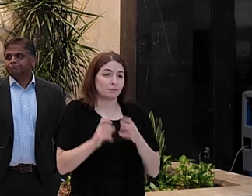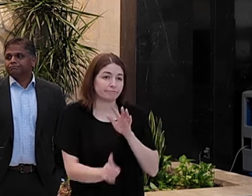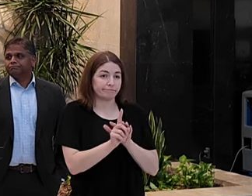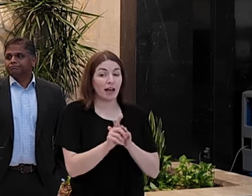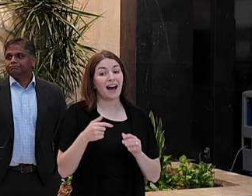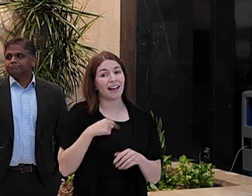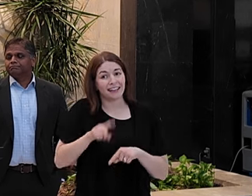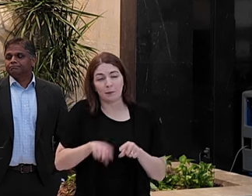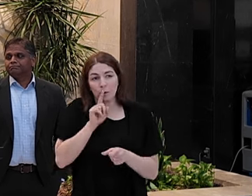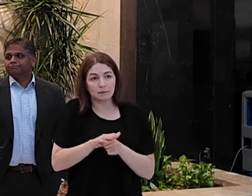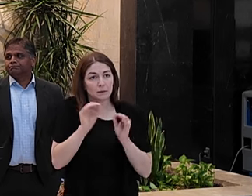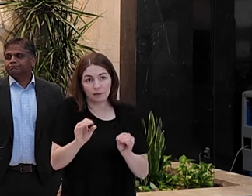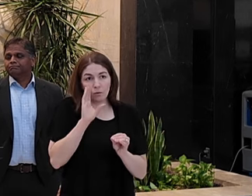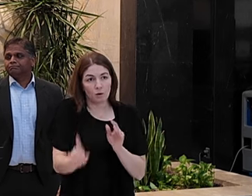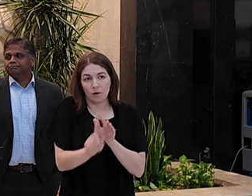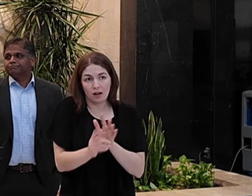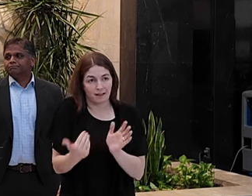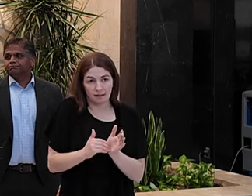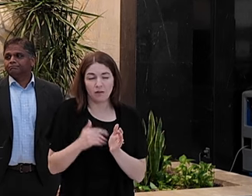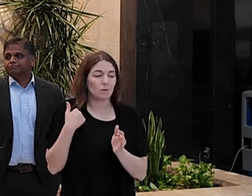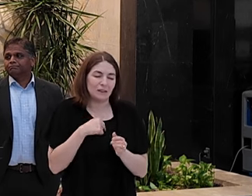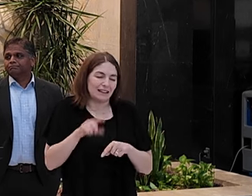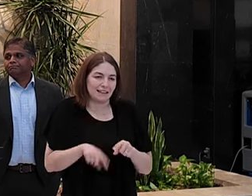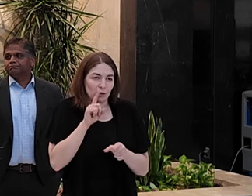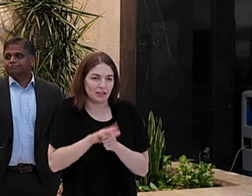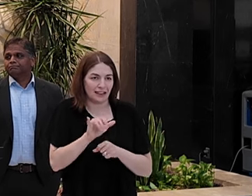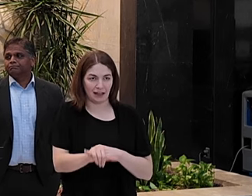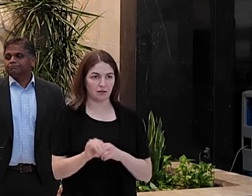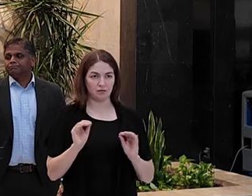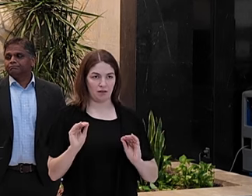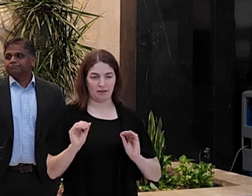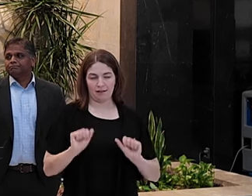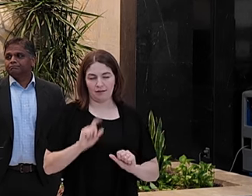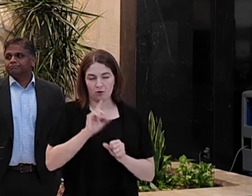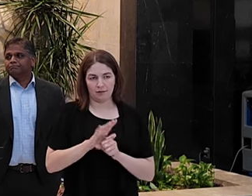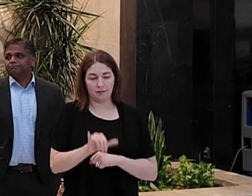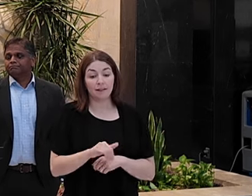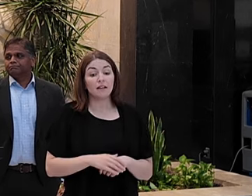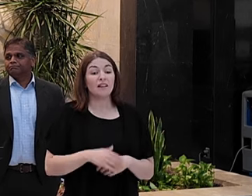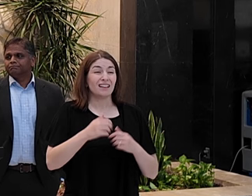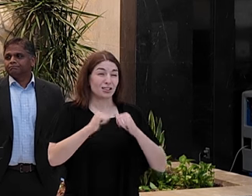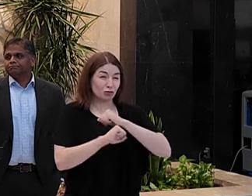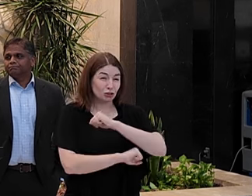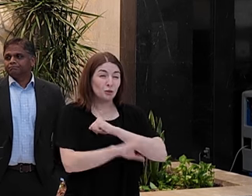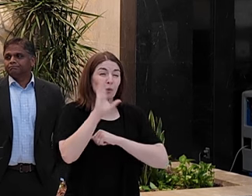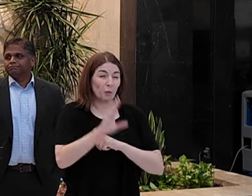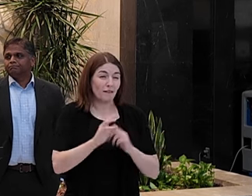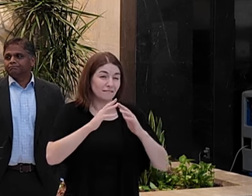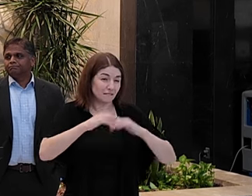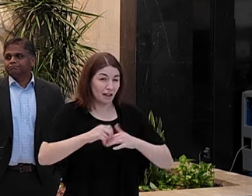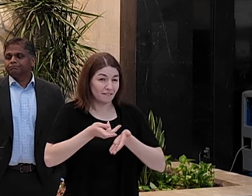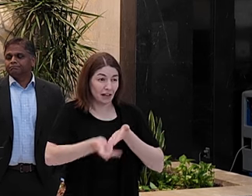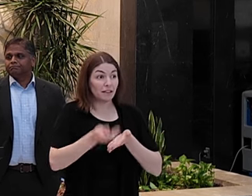happen again. That is not something you can guarantee. Infrastructure fails. If you don't do maintenance on your car is going to break